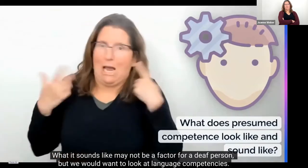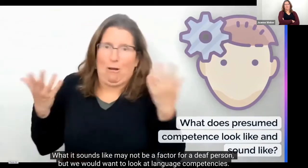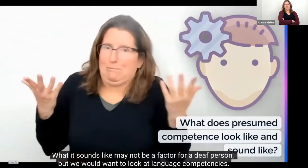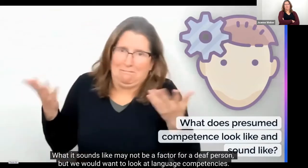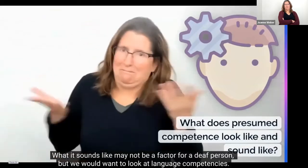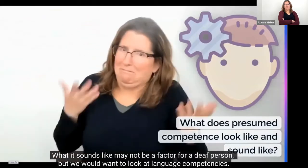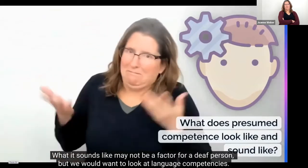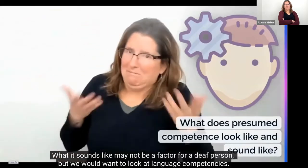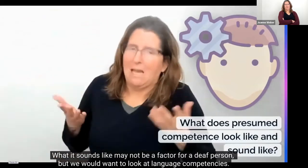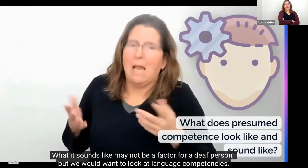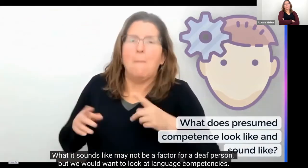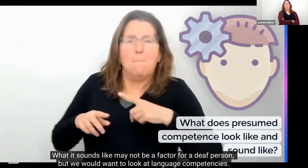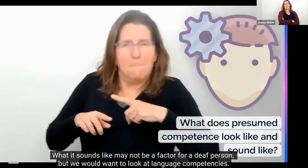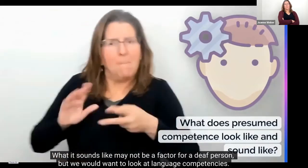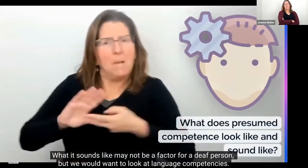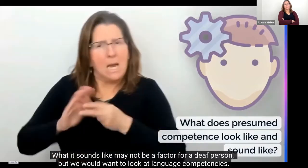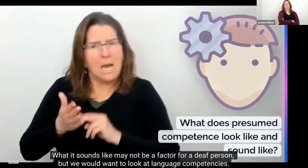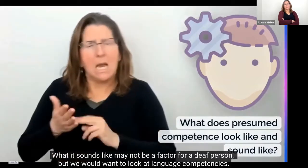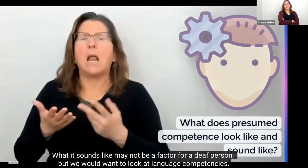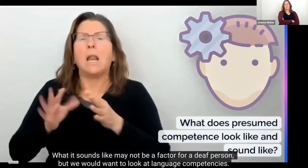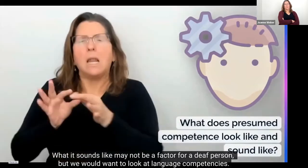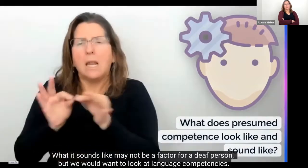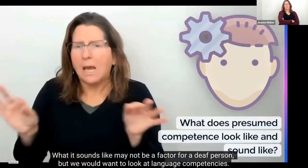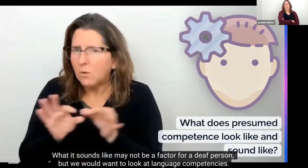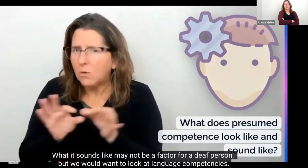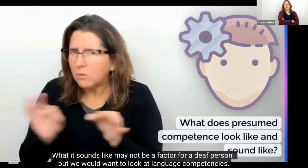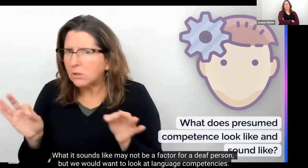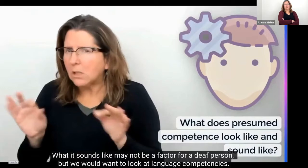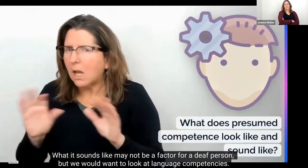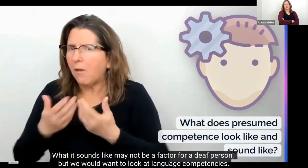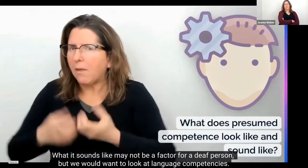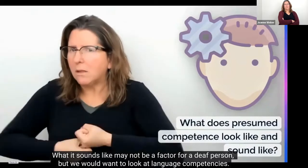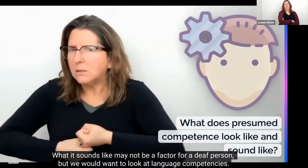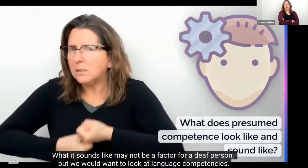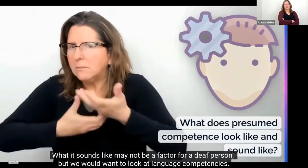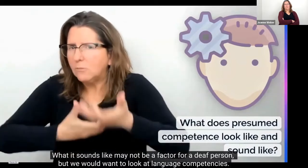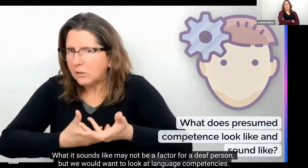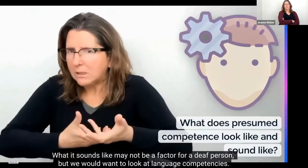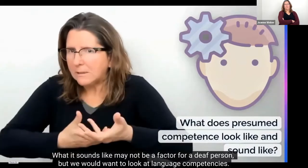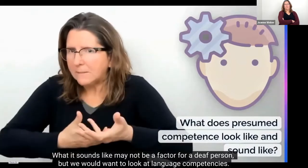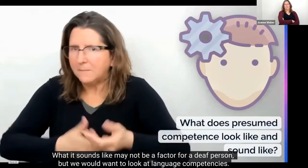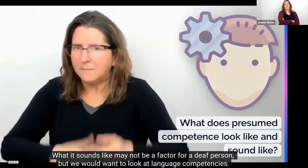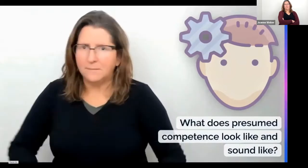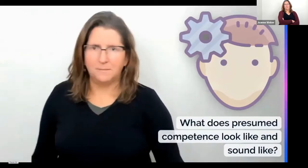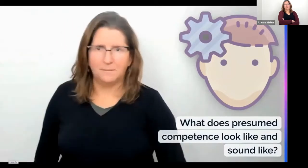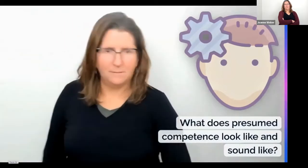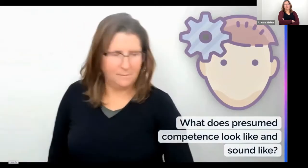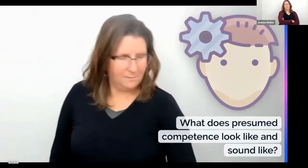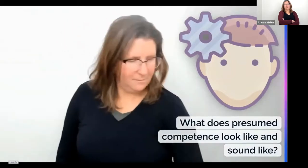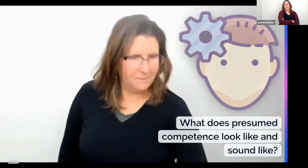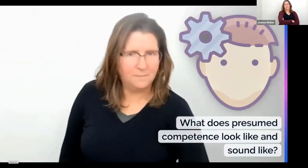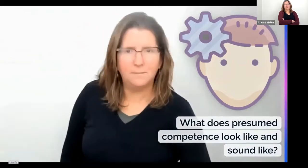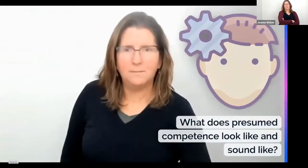not be a factor for a deaf person. But we would want to look at language competencies.